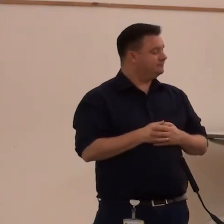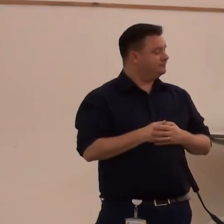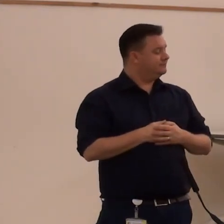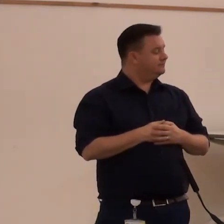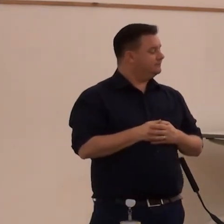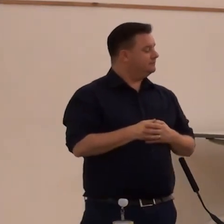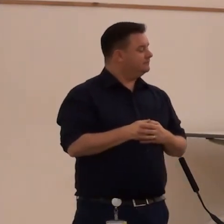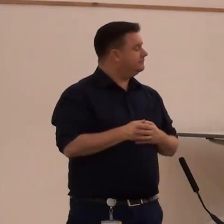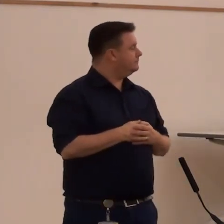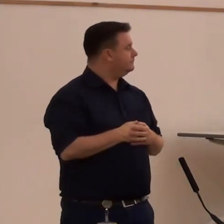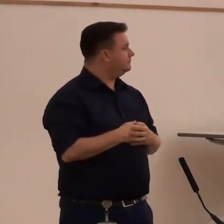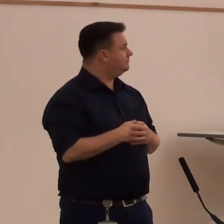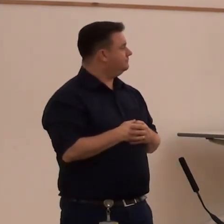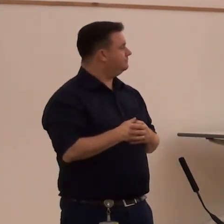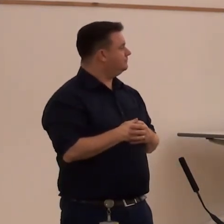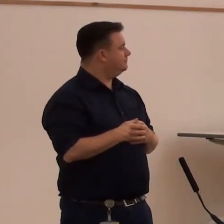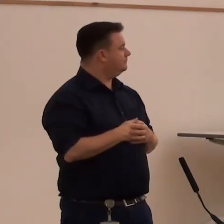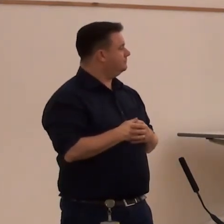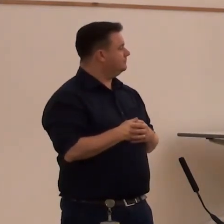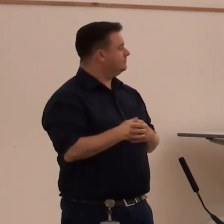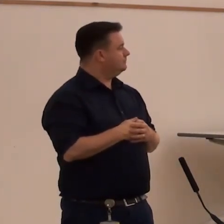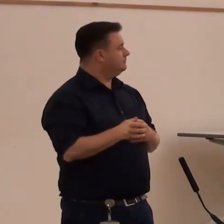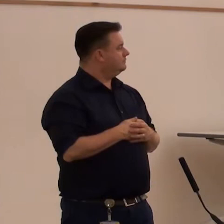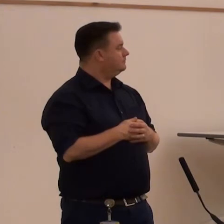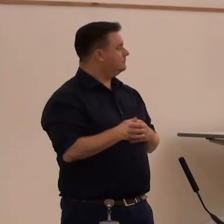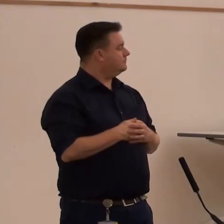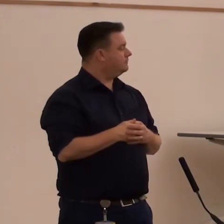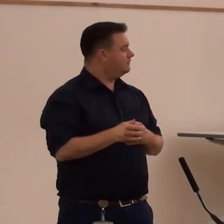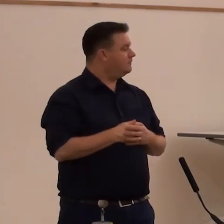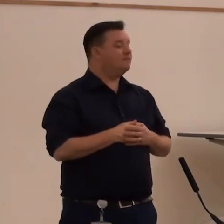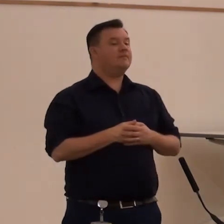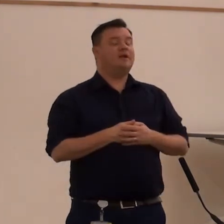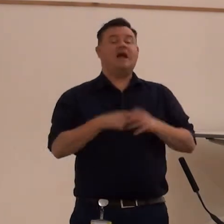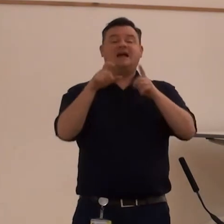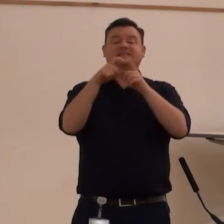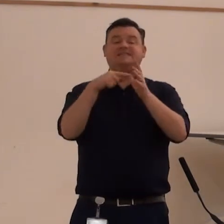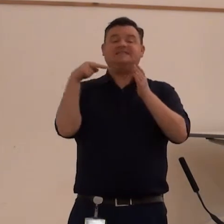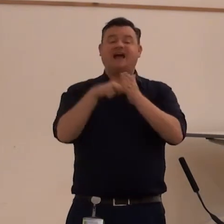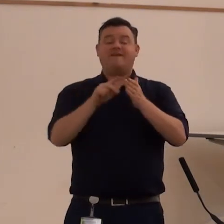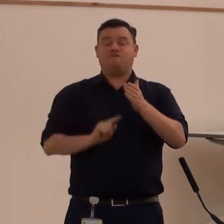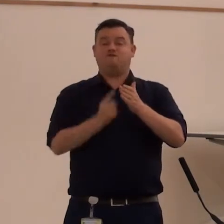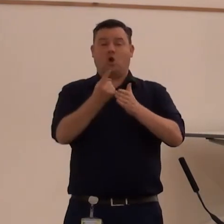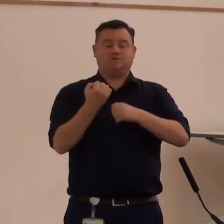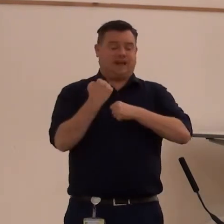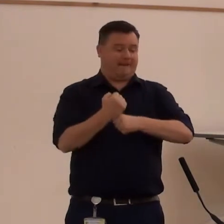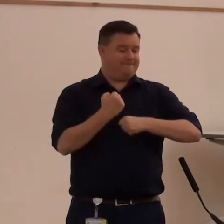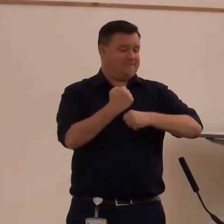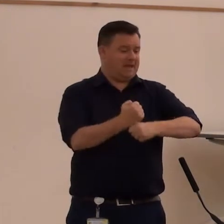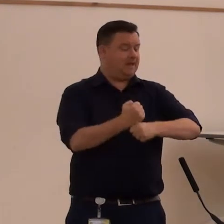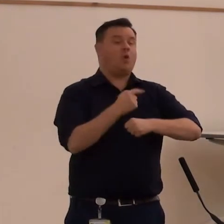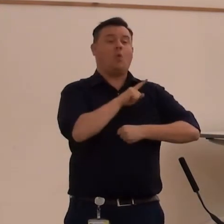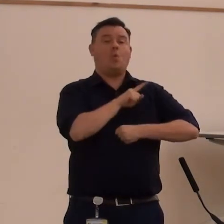With the whole strategically placed. And it was Dan's first campaign because we thought, look, you know,